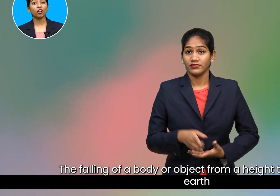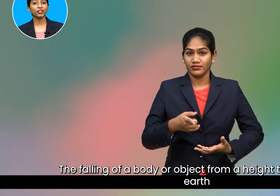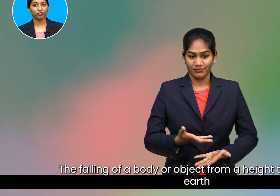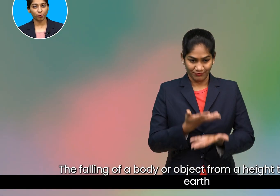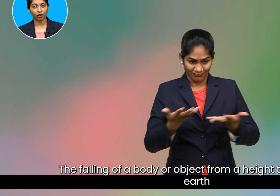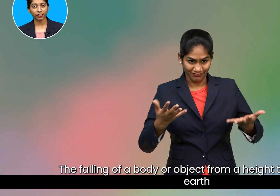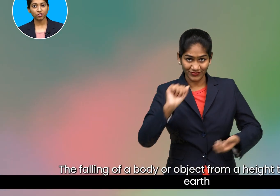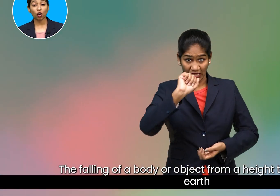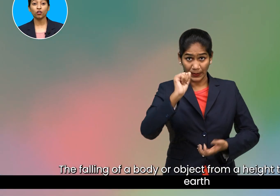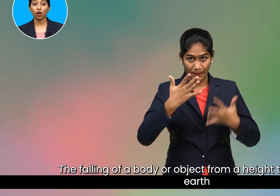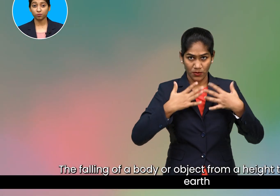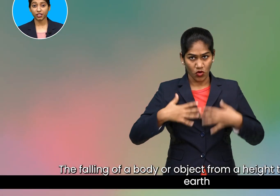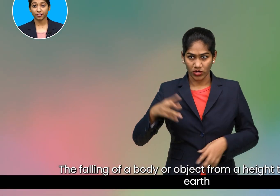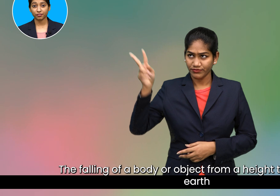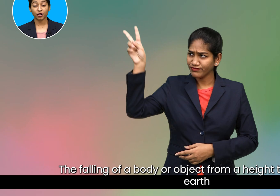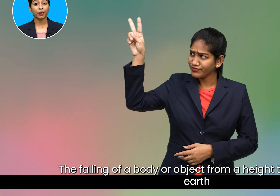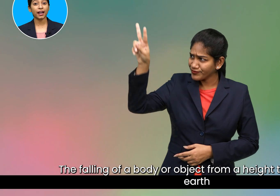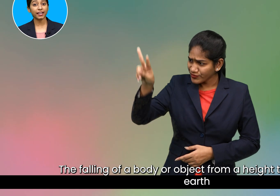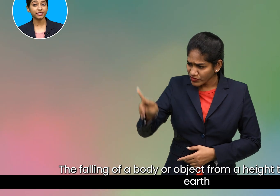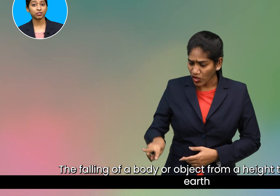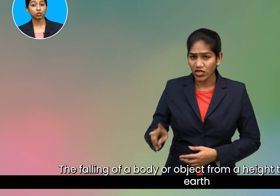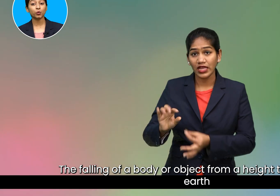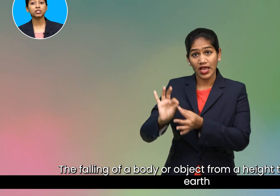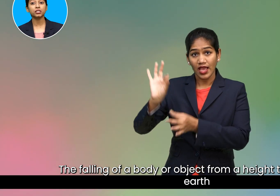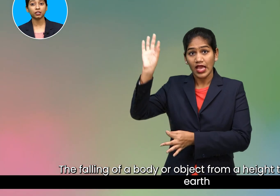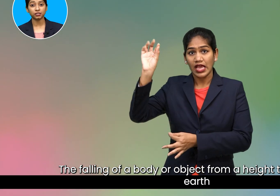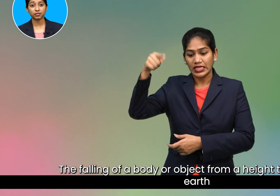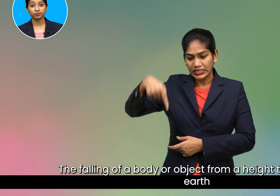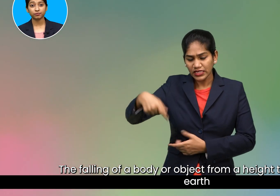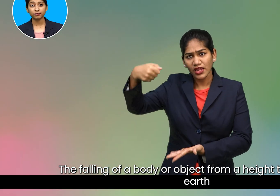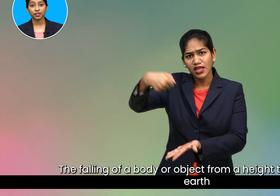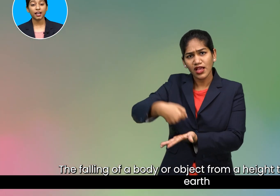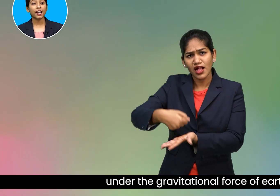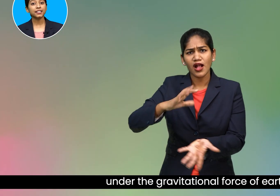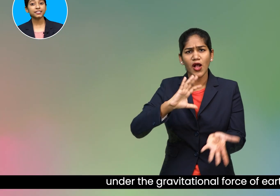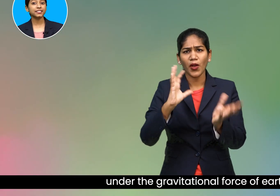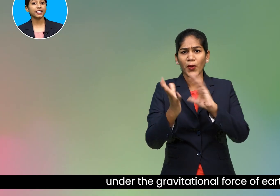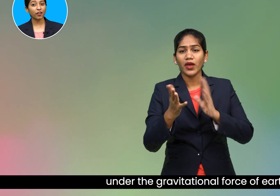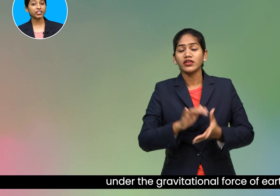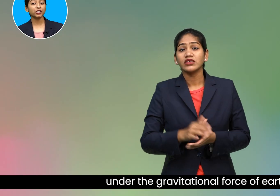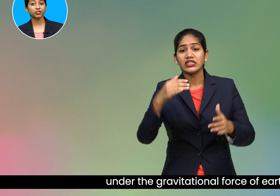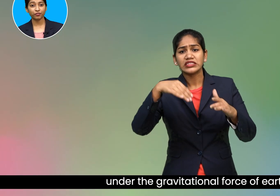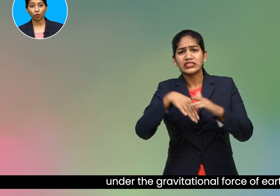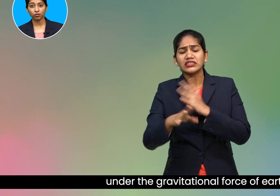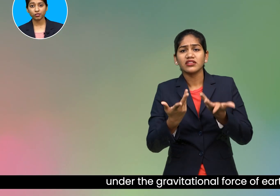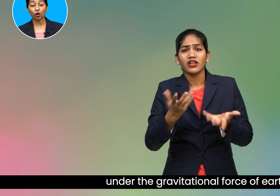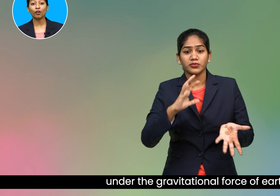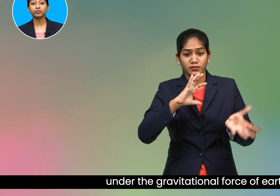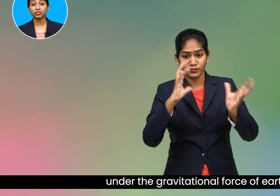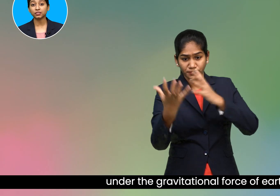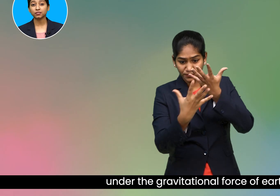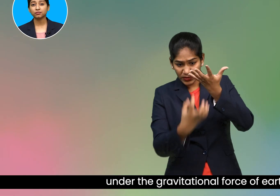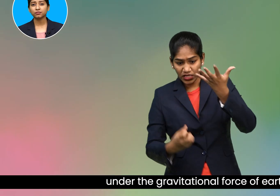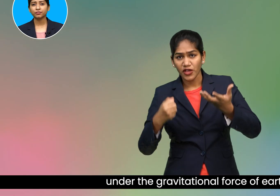The falling of a body or object from a height towards the earth under the gravitational force